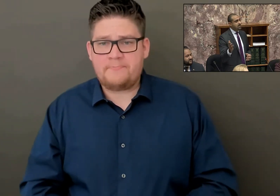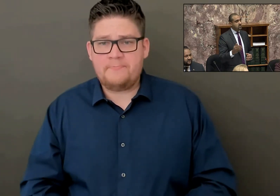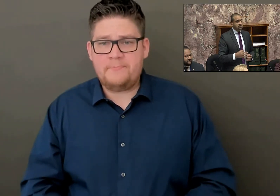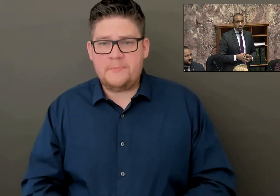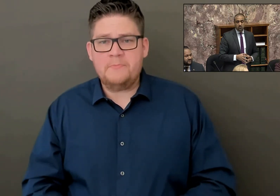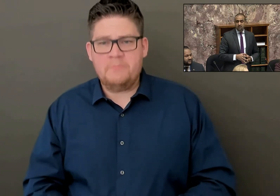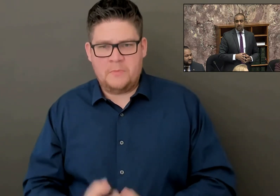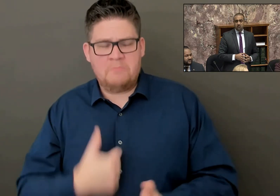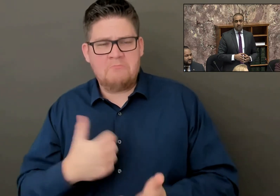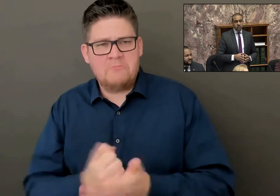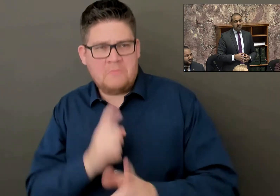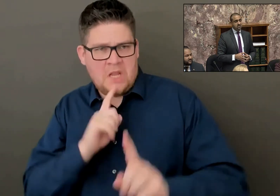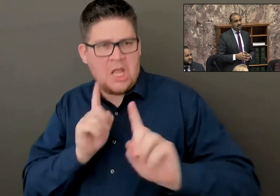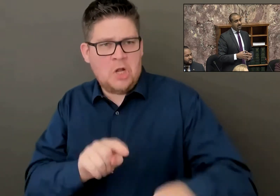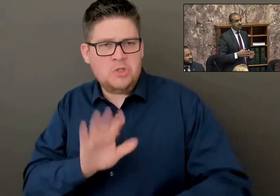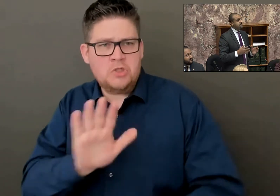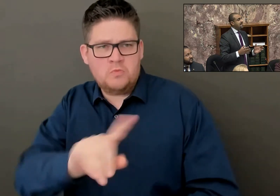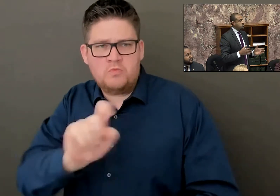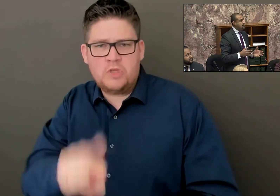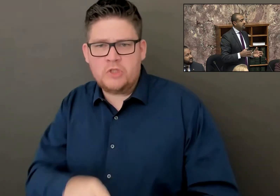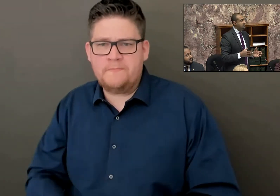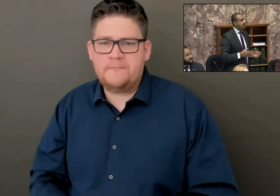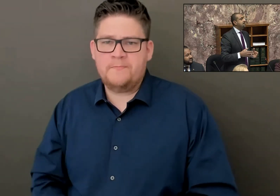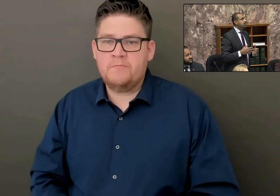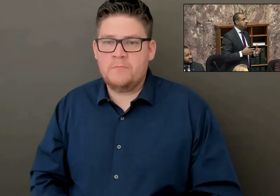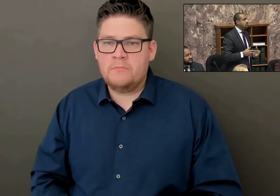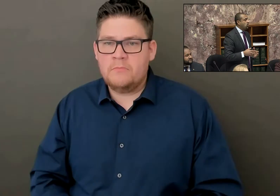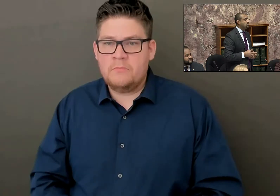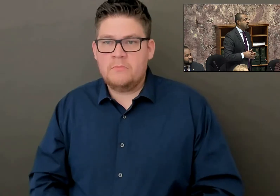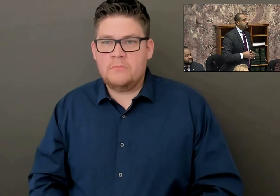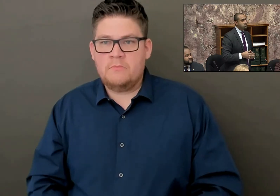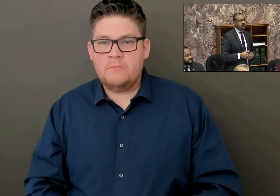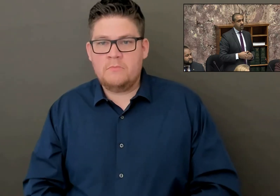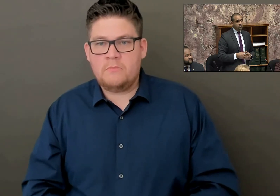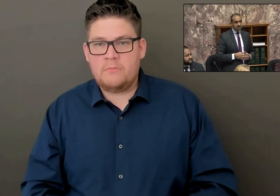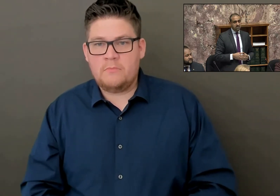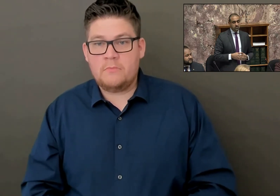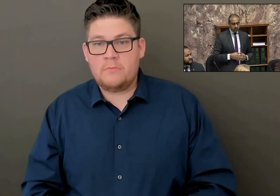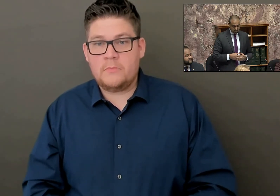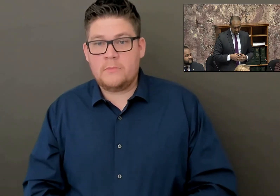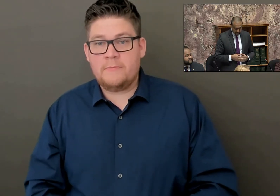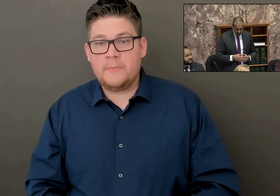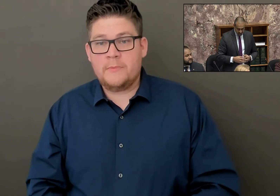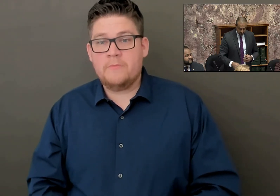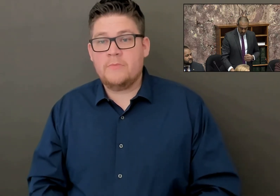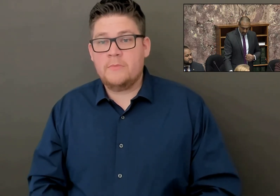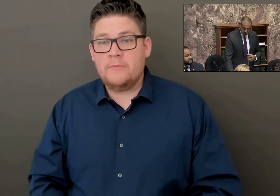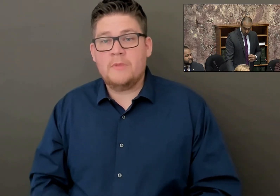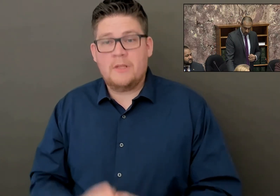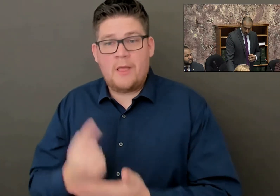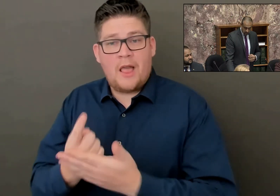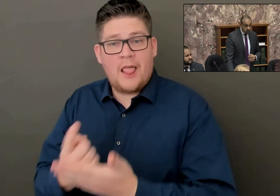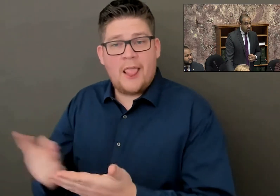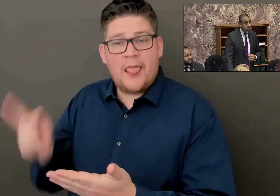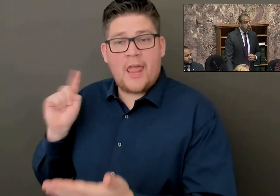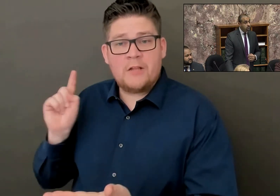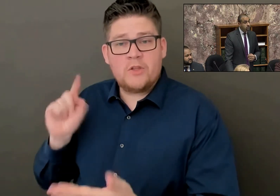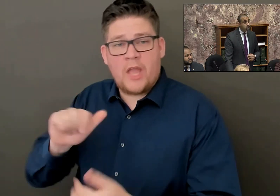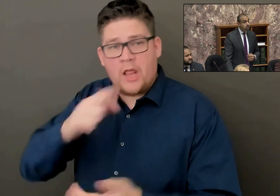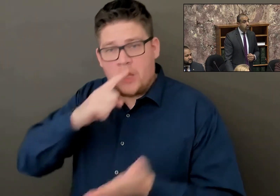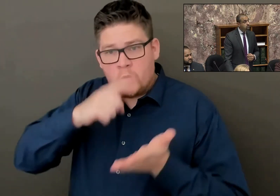and I can share with the member that just this last week, another important research out of the U.S. was released by the Pew Charitable